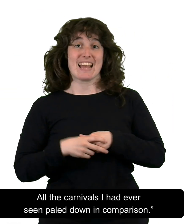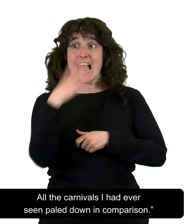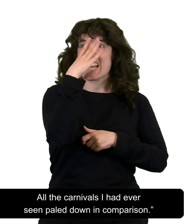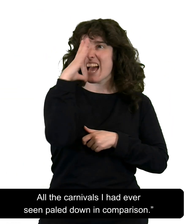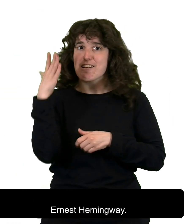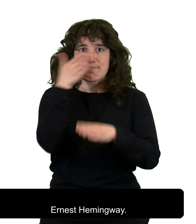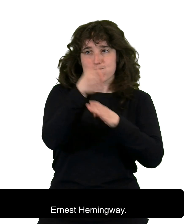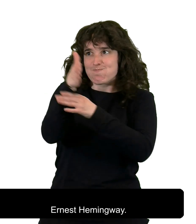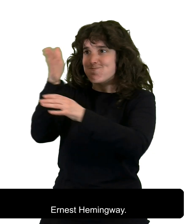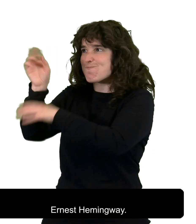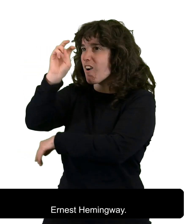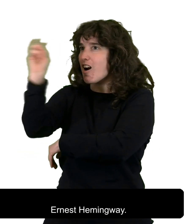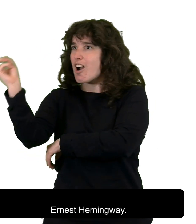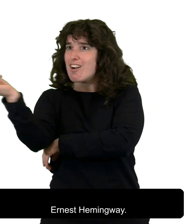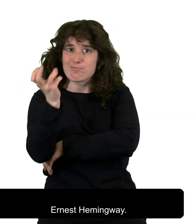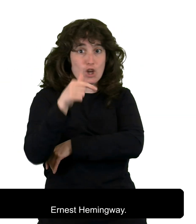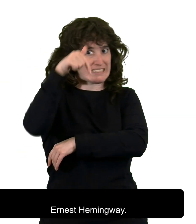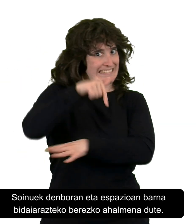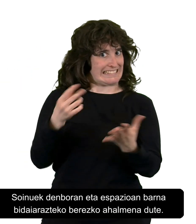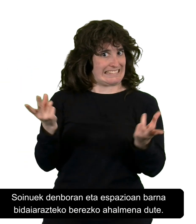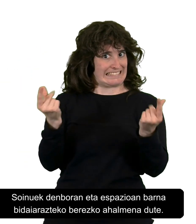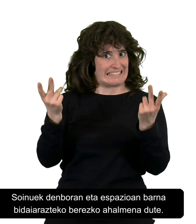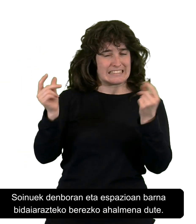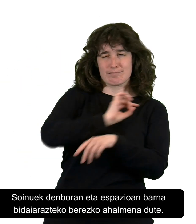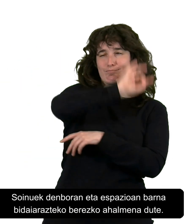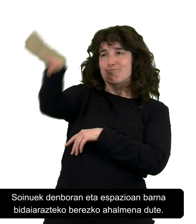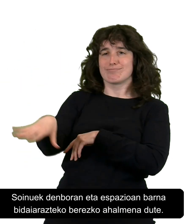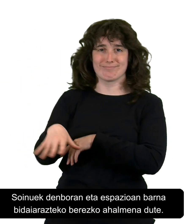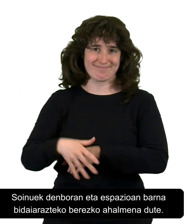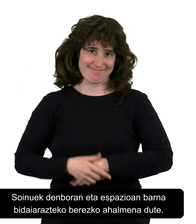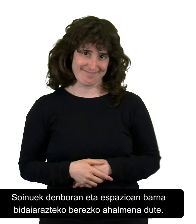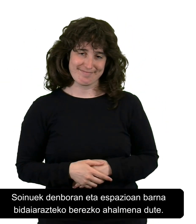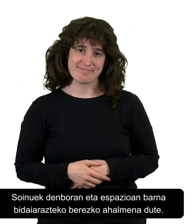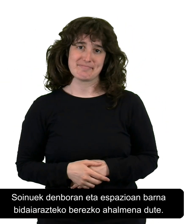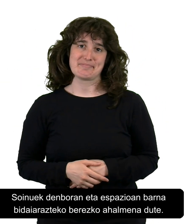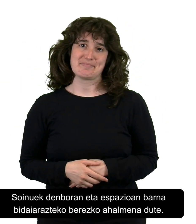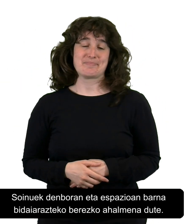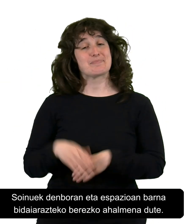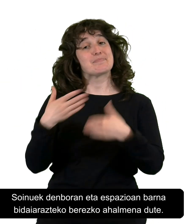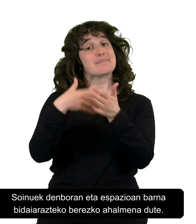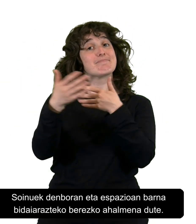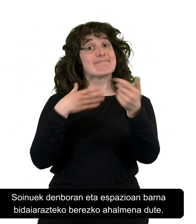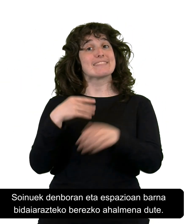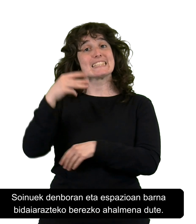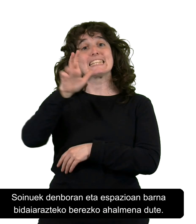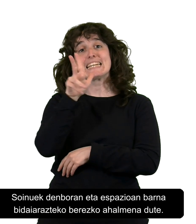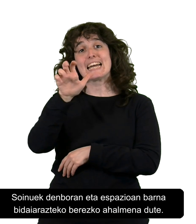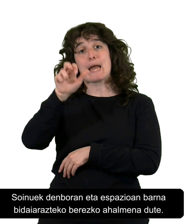comparison. Ernest Hemingway. Soinuek denboran eta espazioan barnan bidaiarazteko berezko ahalmena